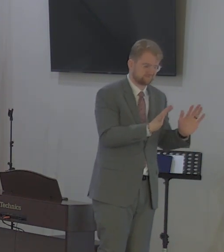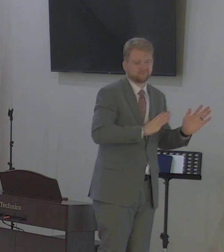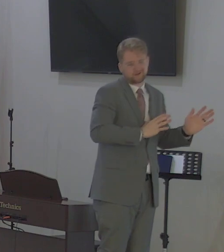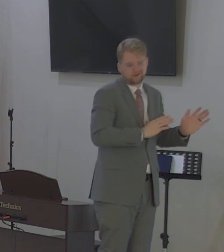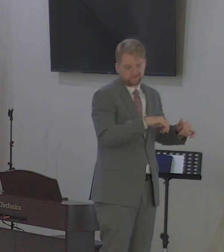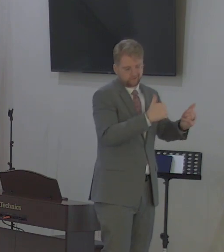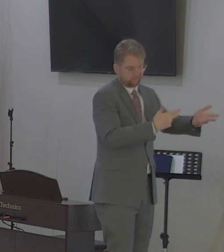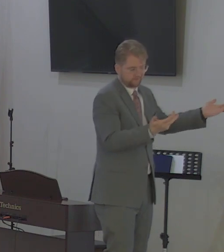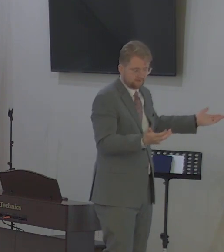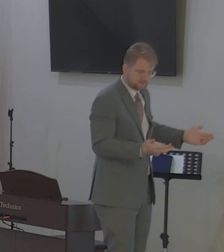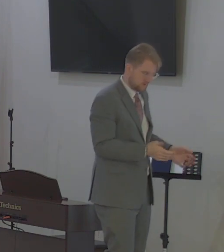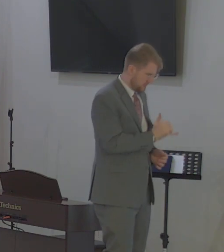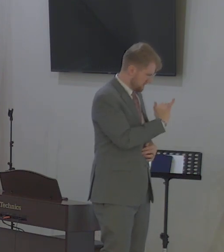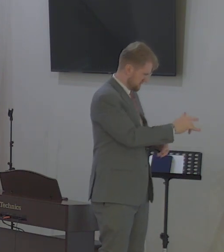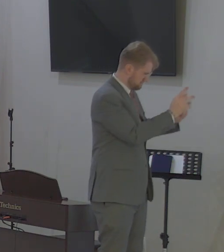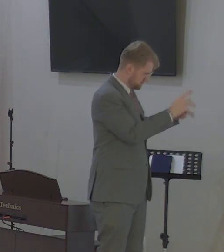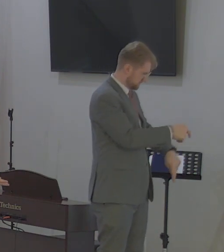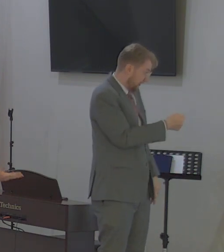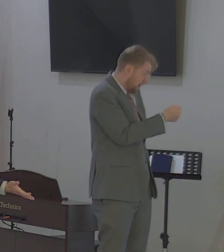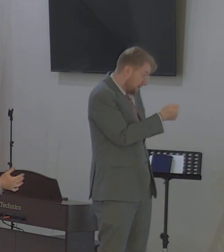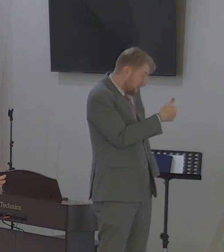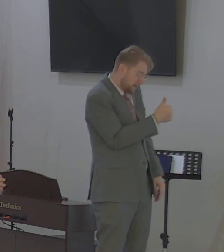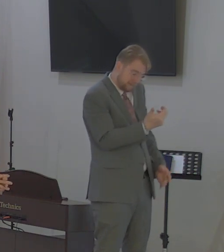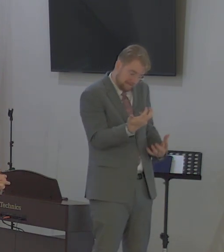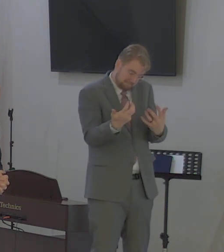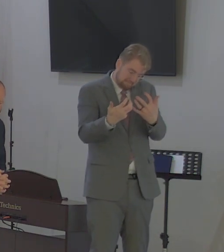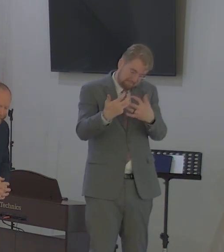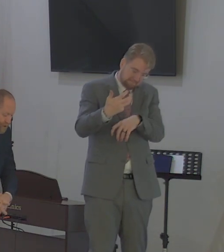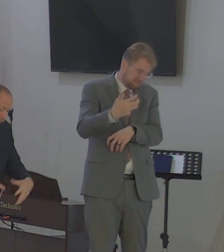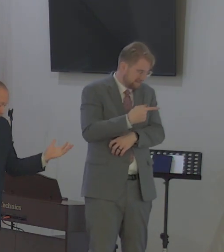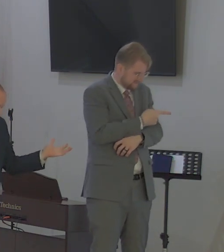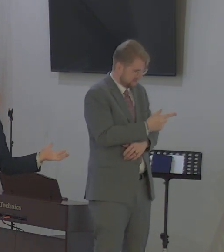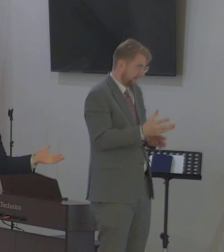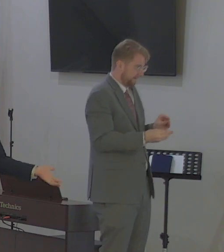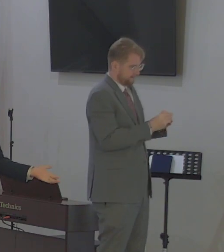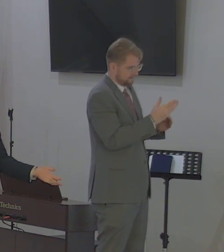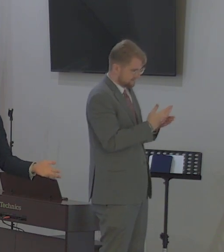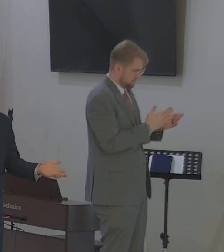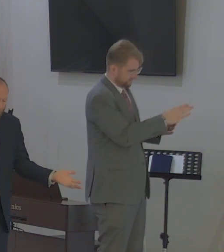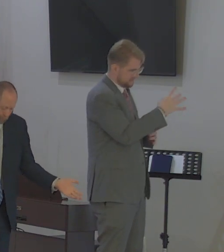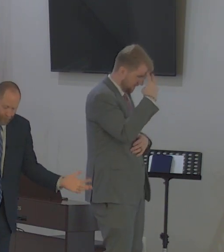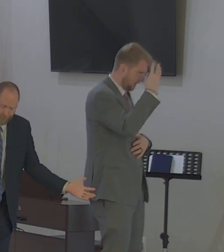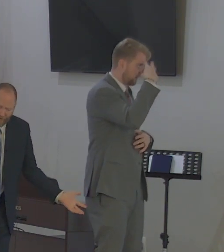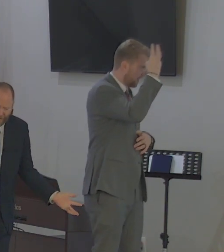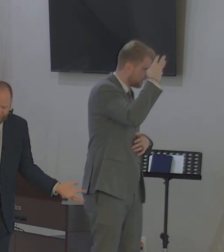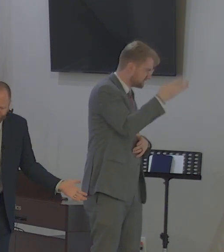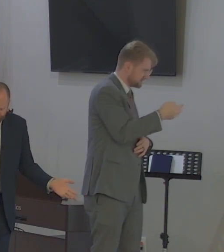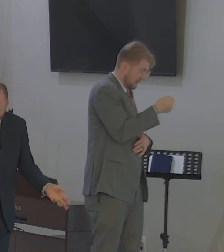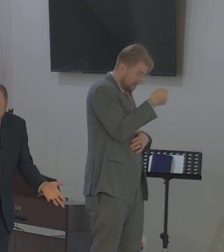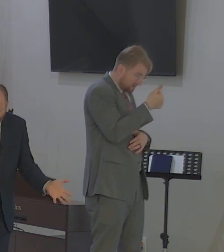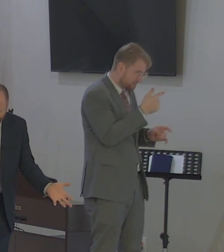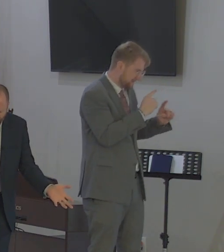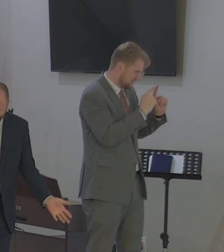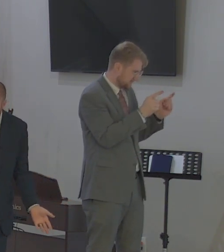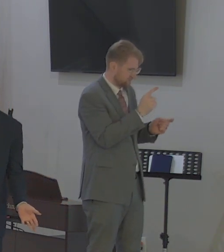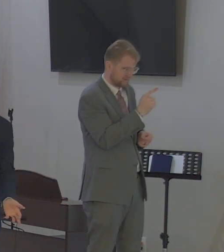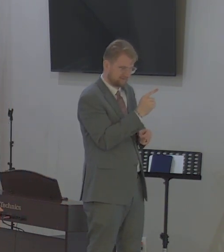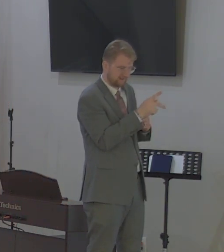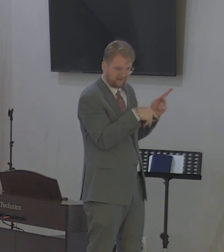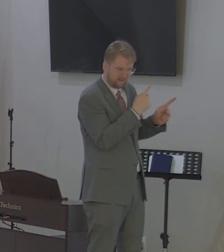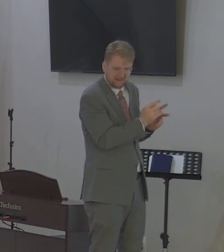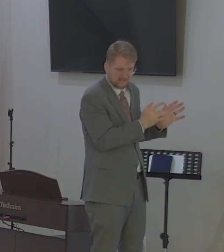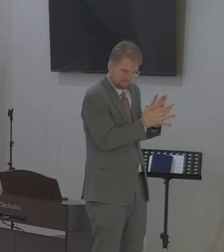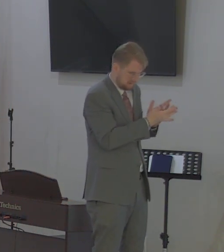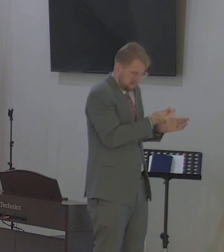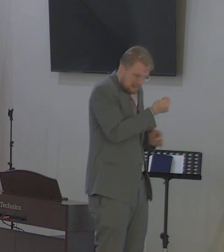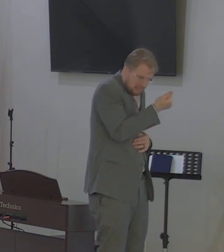little off, and he wants to put more of his wording in there, or he's off on his type of the word of God, but it's just a little thing, and